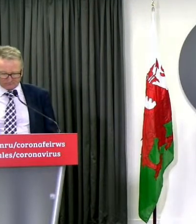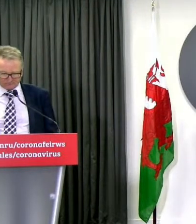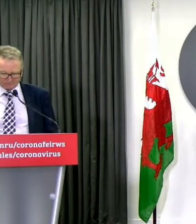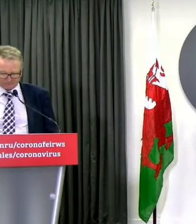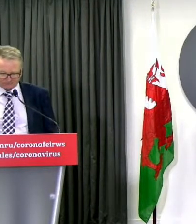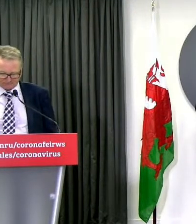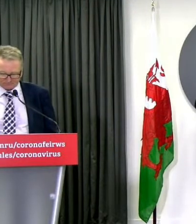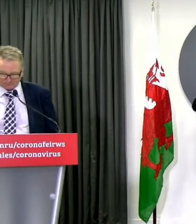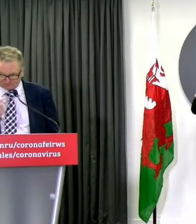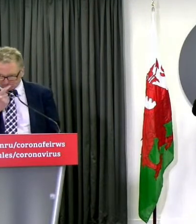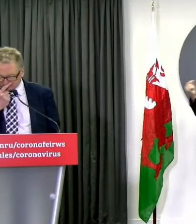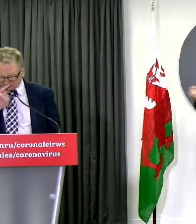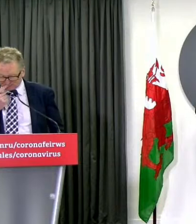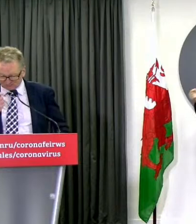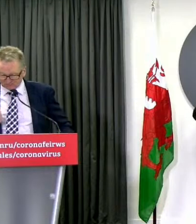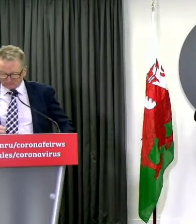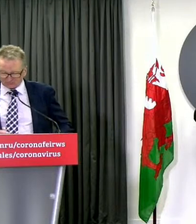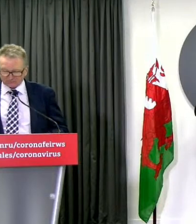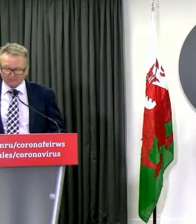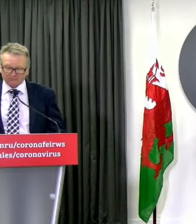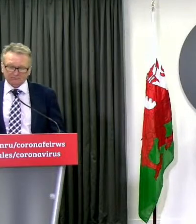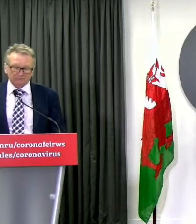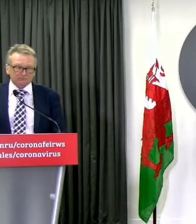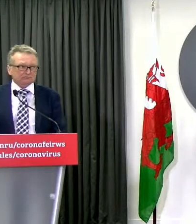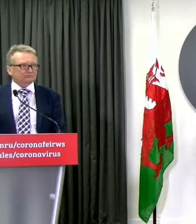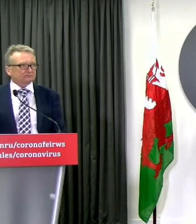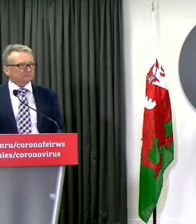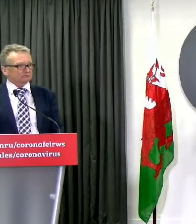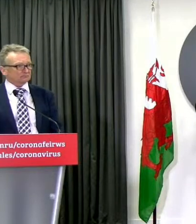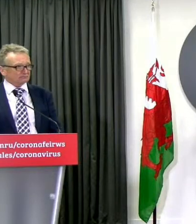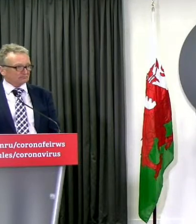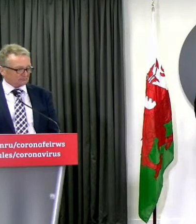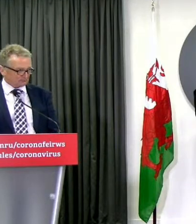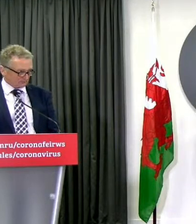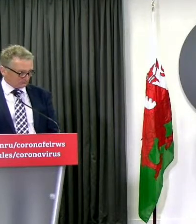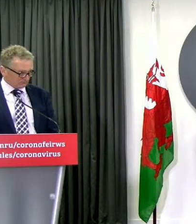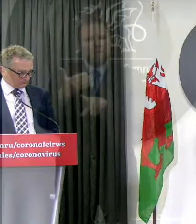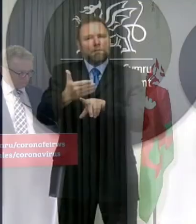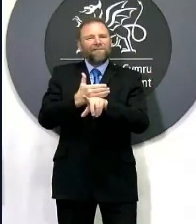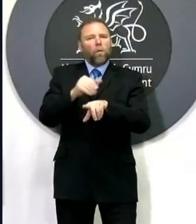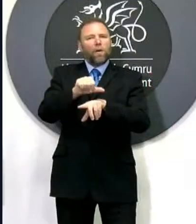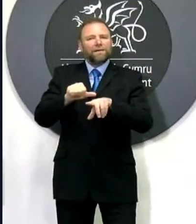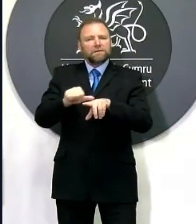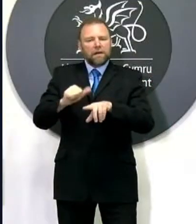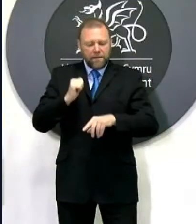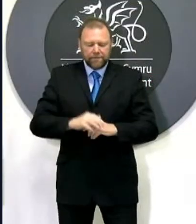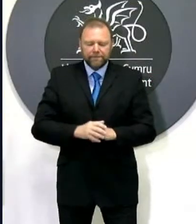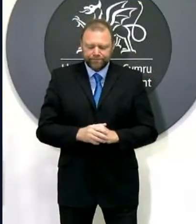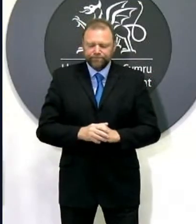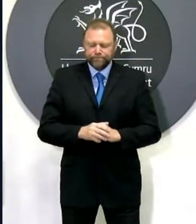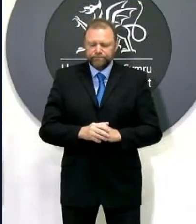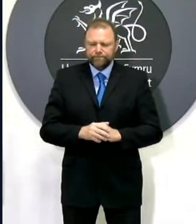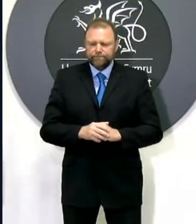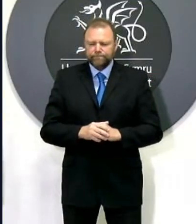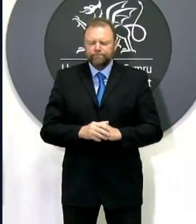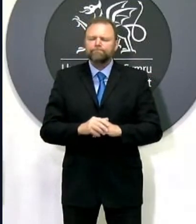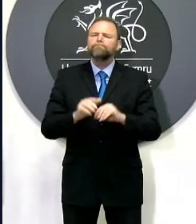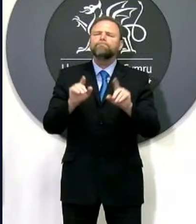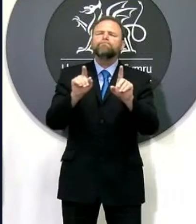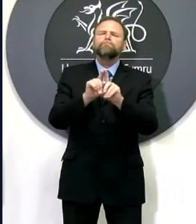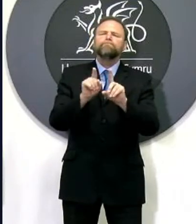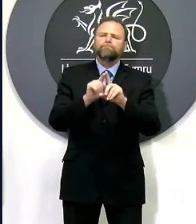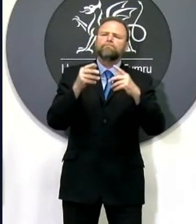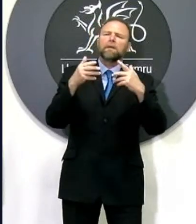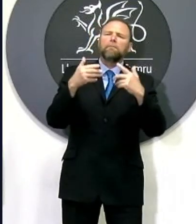have returned to face-to-face learning before the Easter holidays began. We've also been able to relax